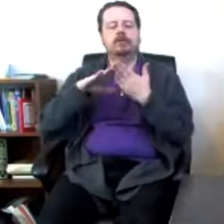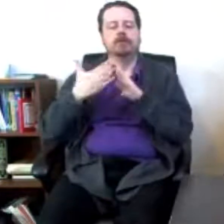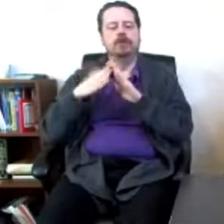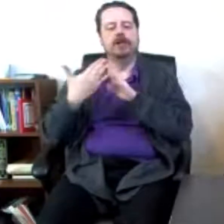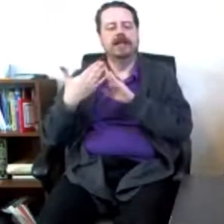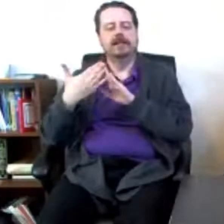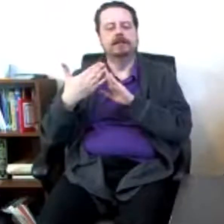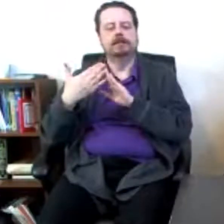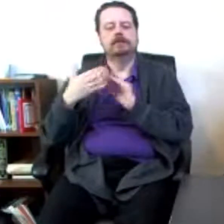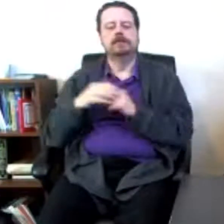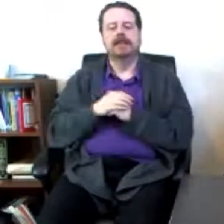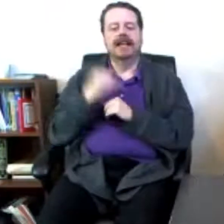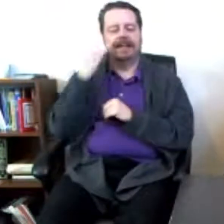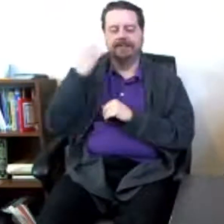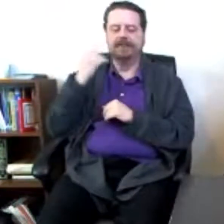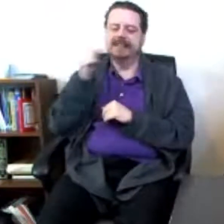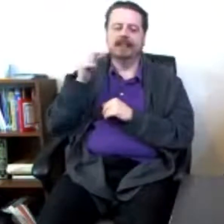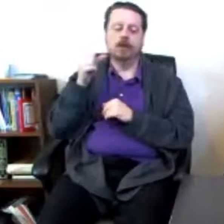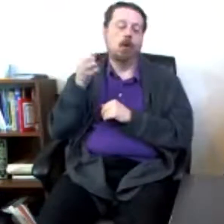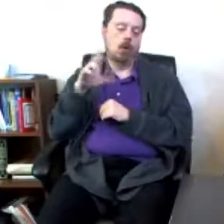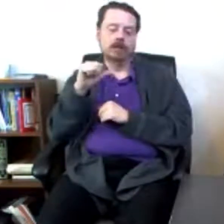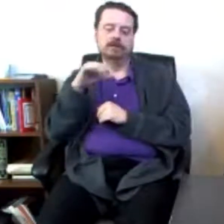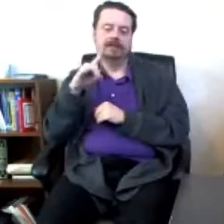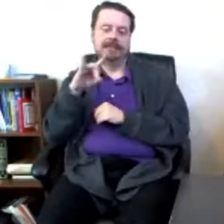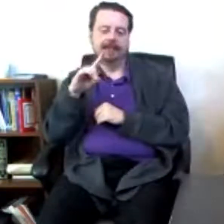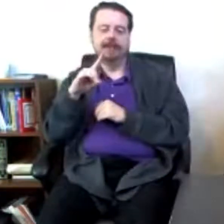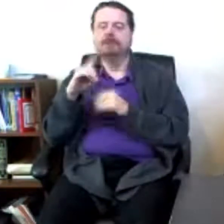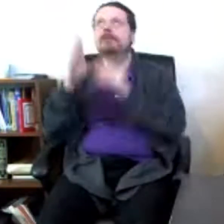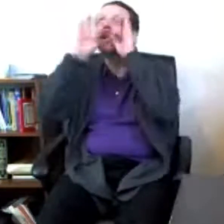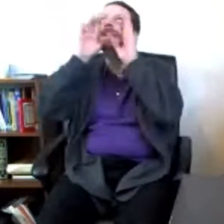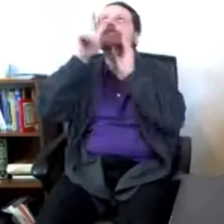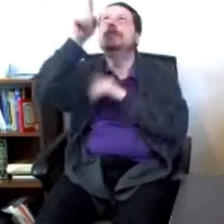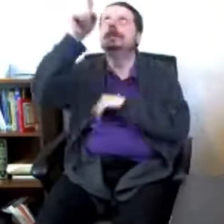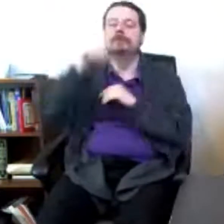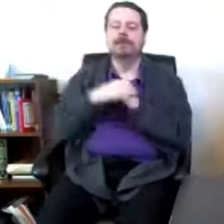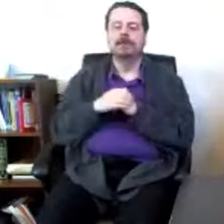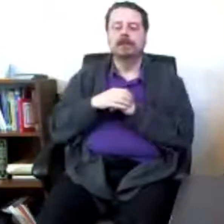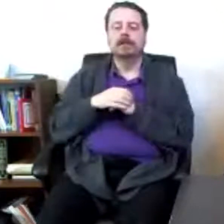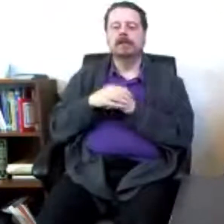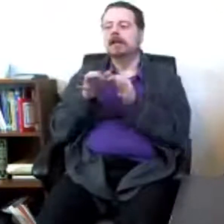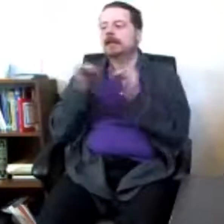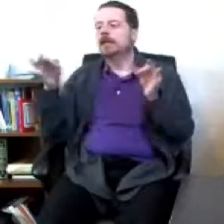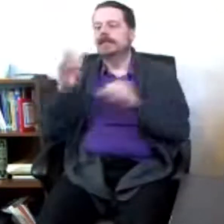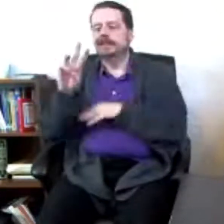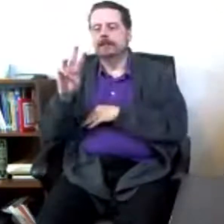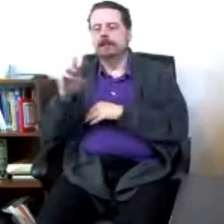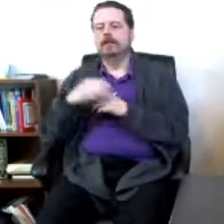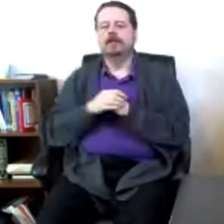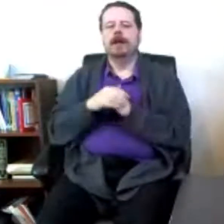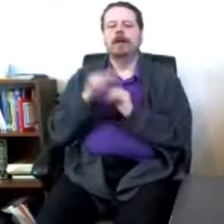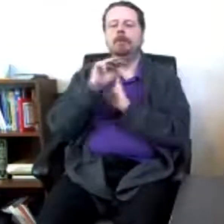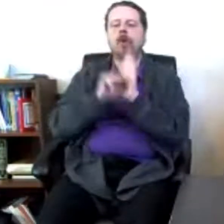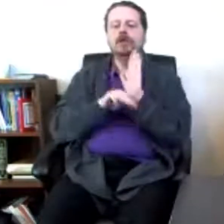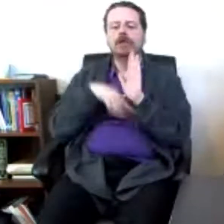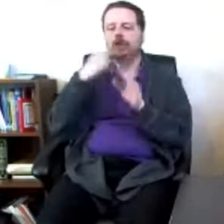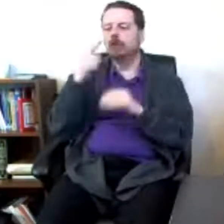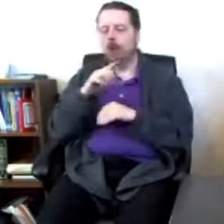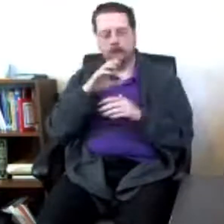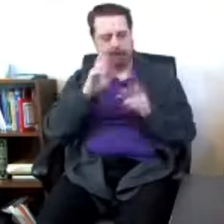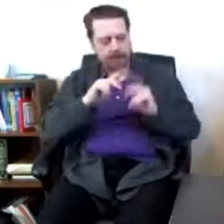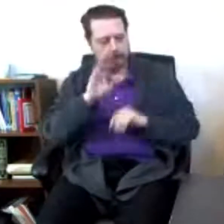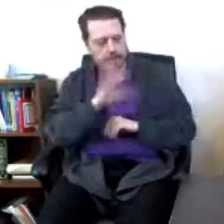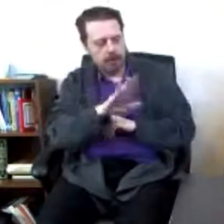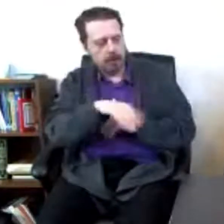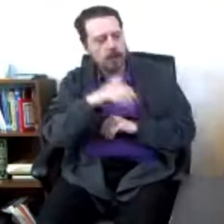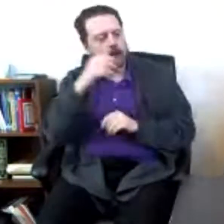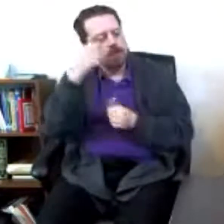And number 6, and behold and remember, as Moses told his people, remember the